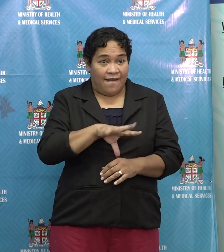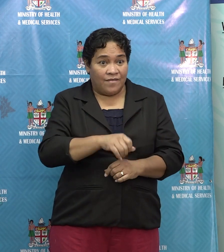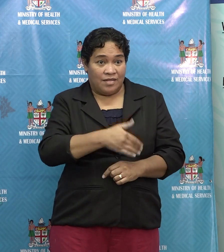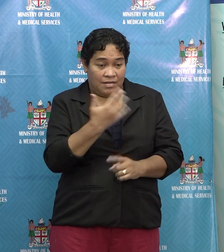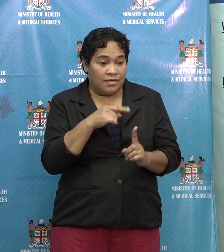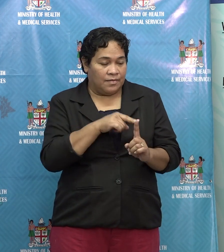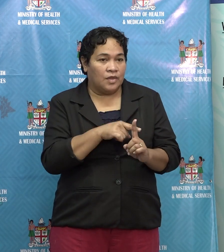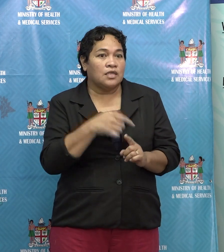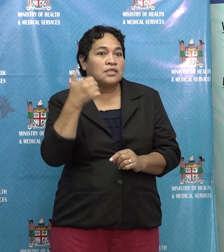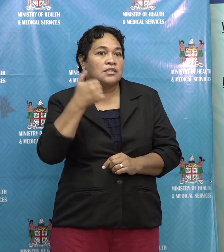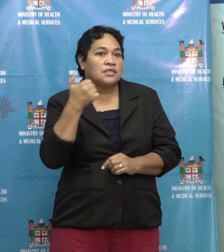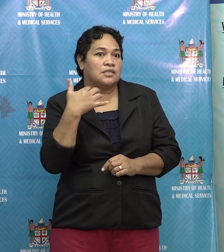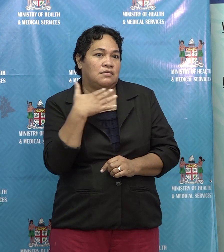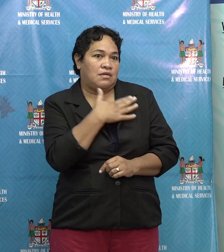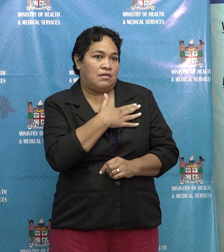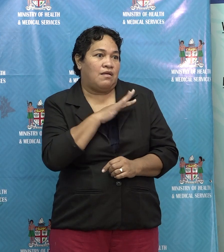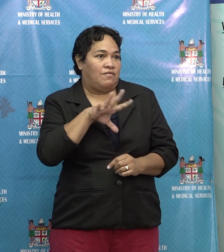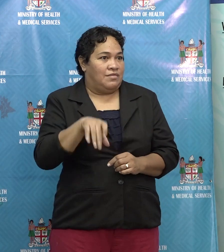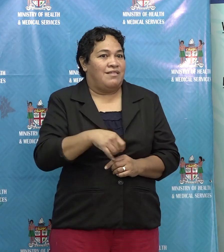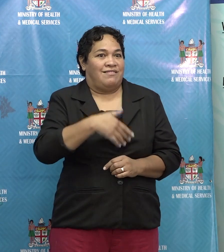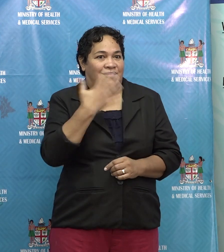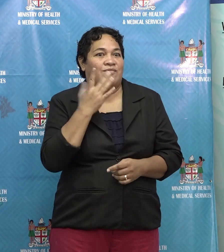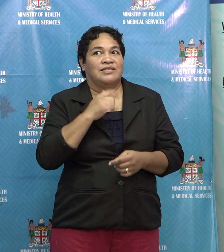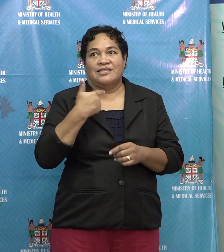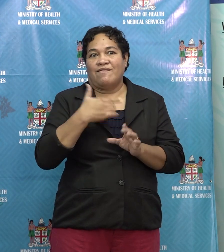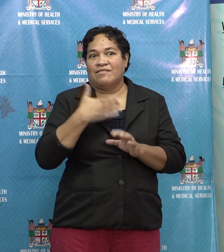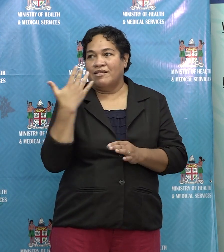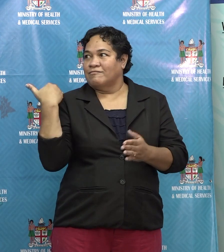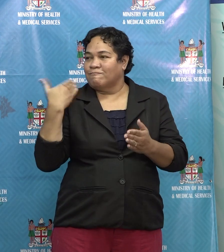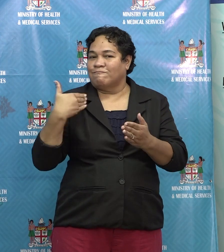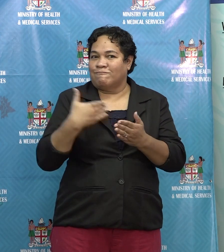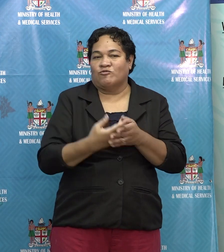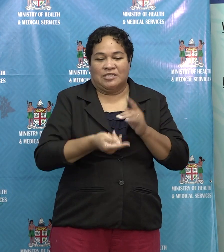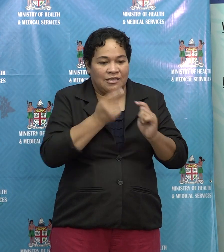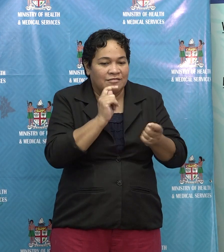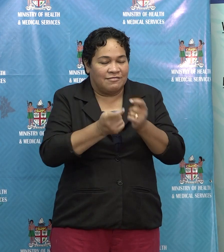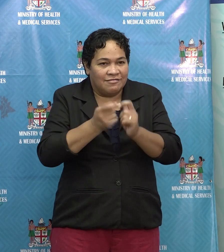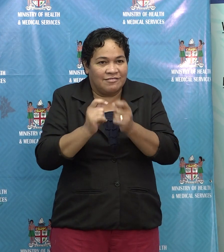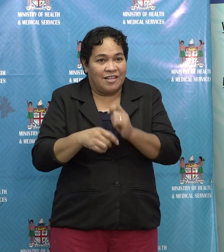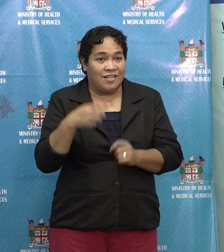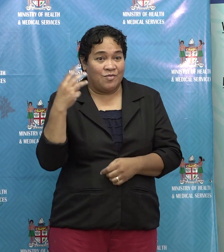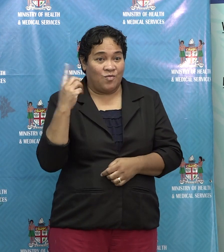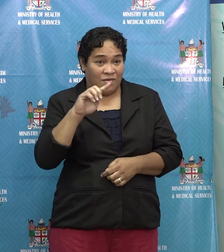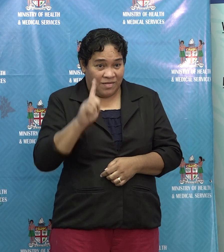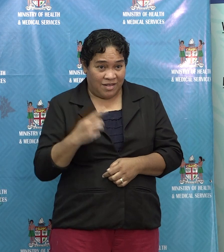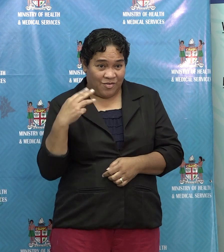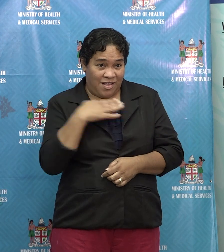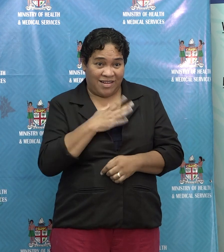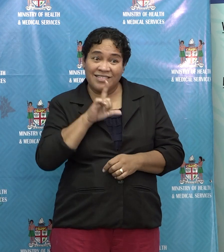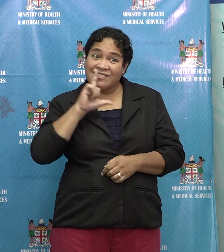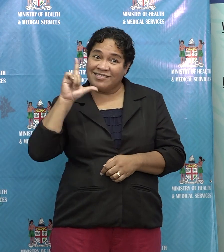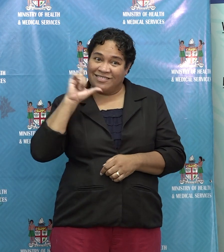of 1,660 tests per day over the last 7 days and 1,380 tests conducted just